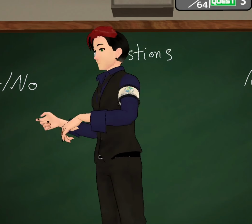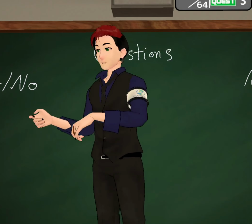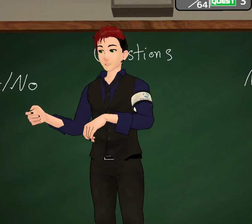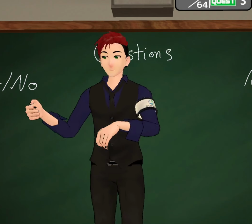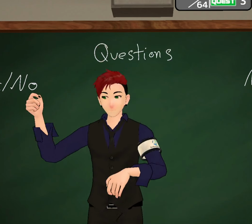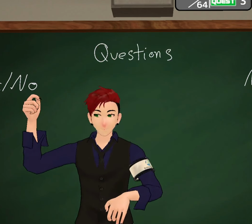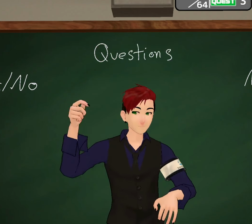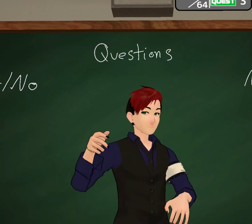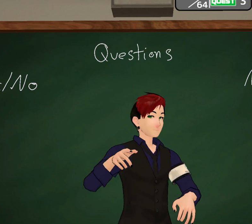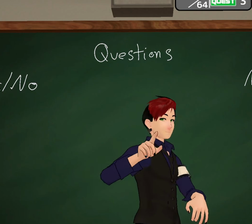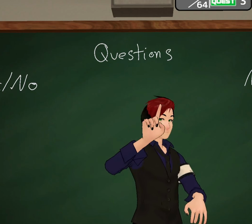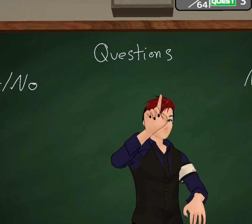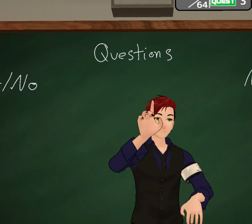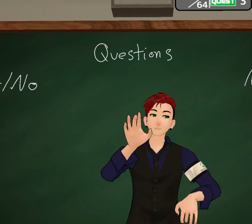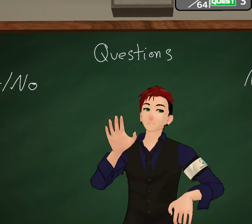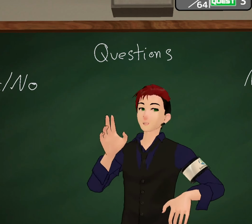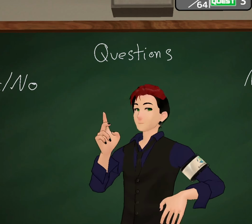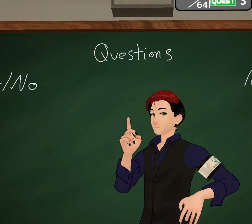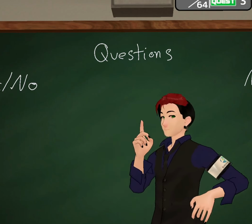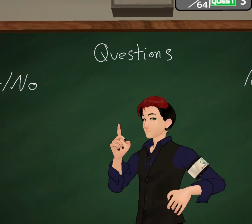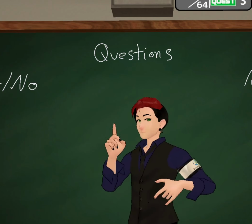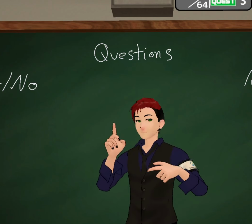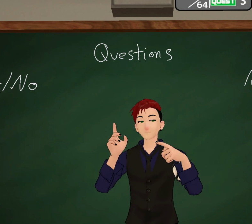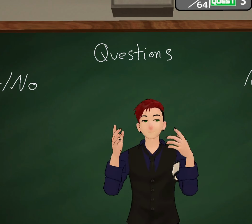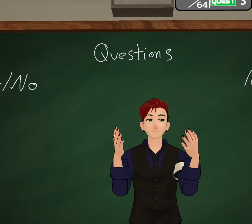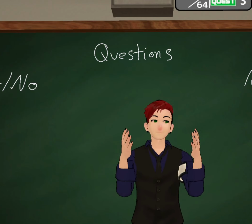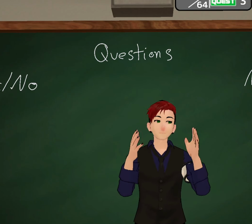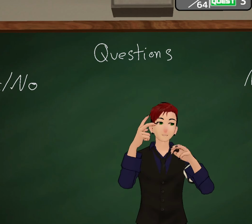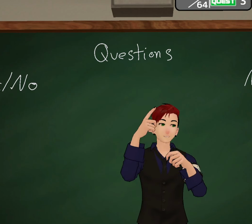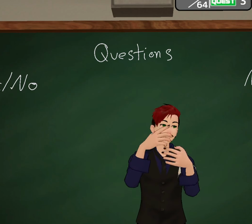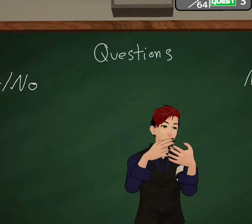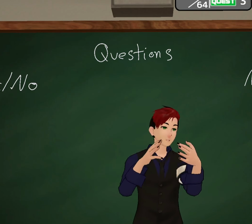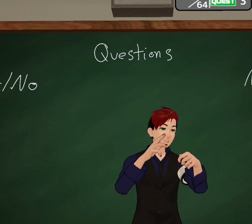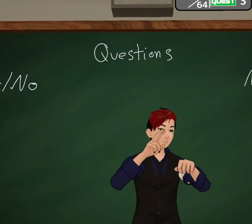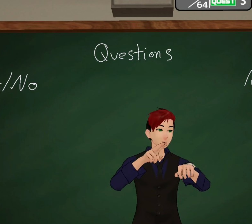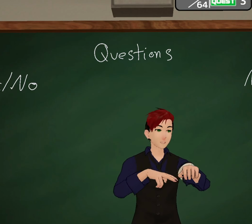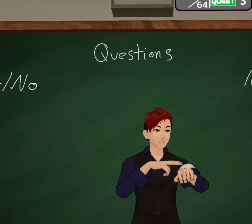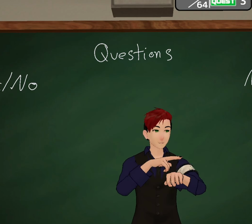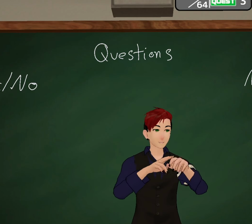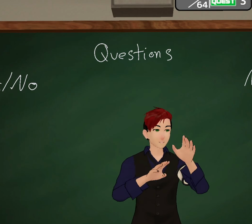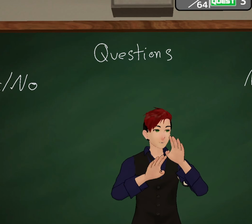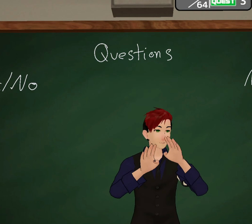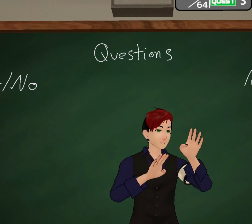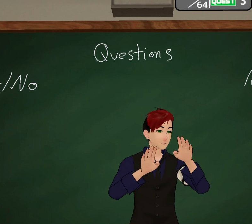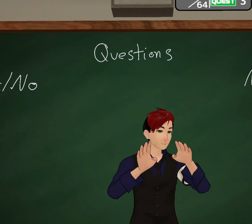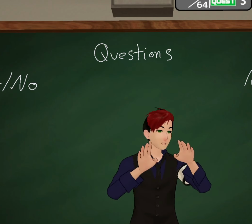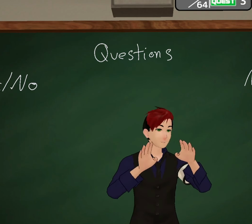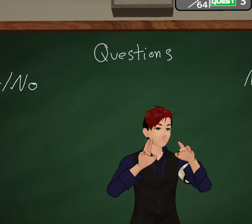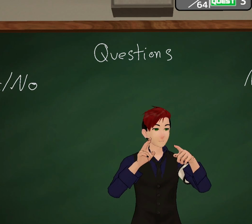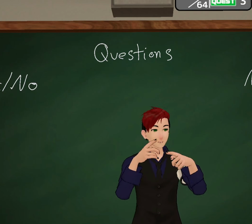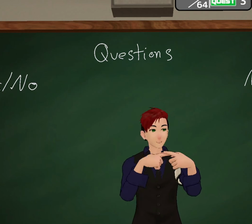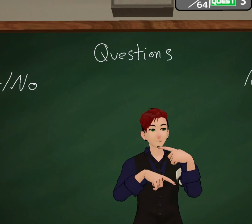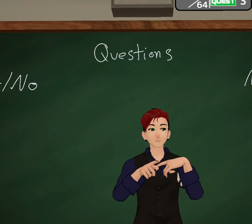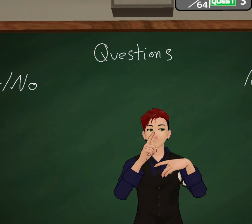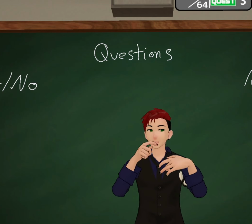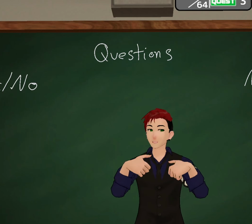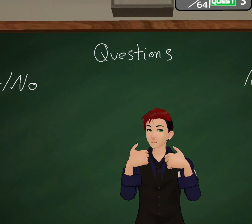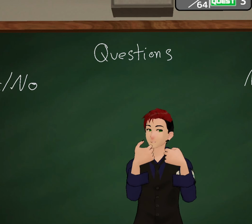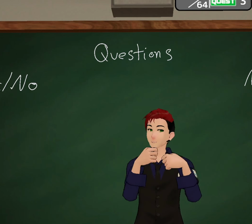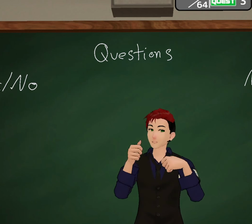Okay. So, it's one thing that kind of naturally develops as you sign in real